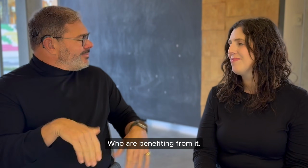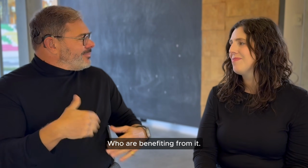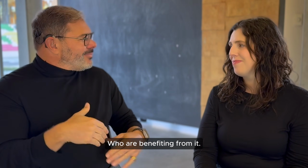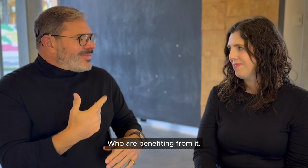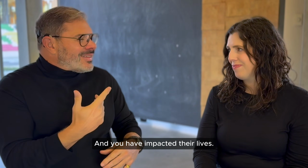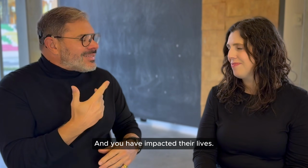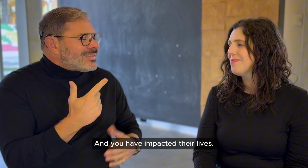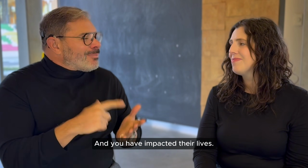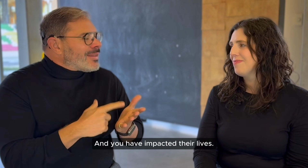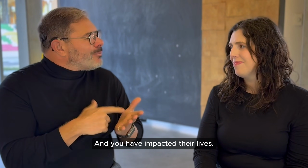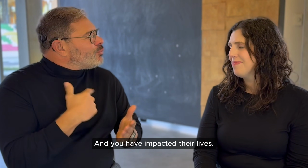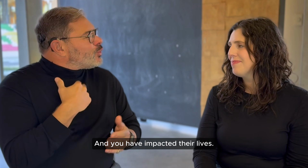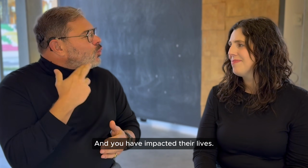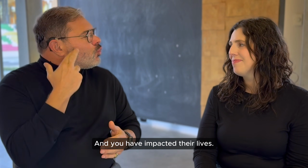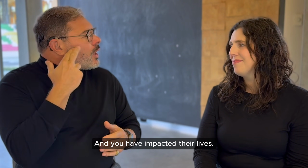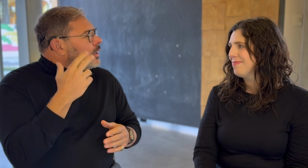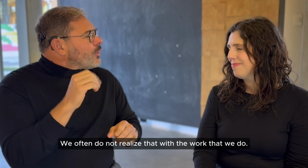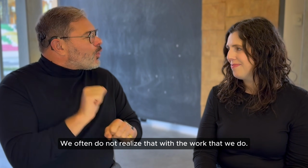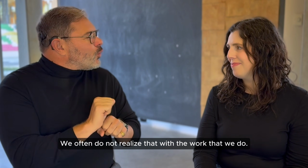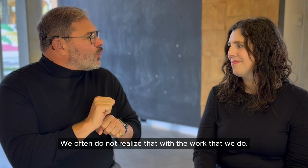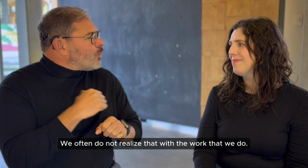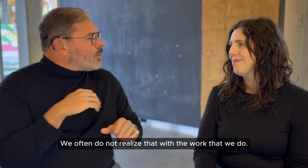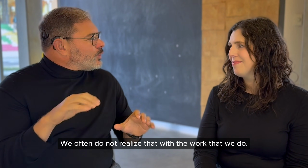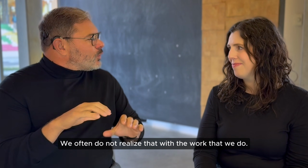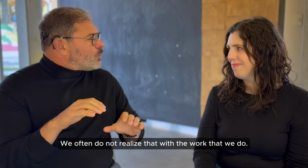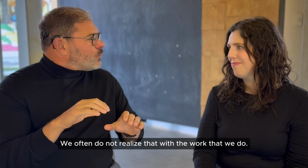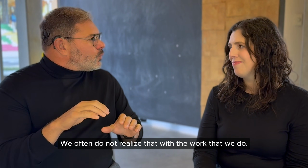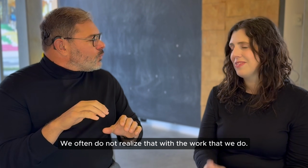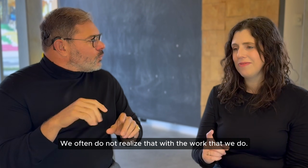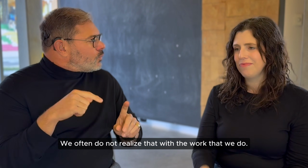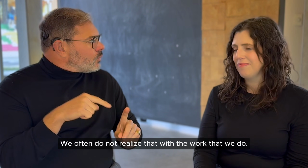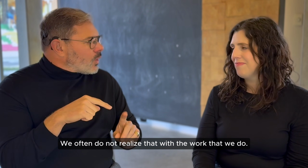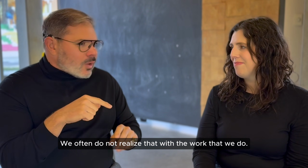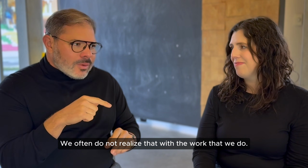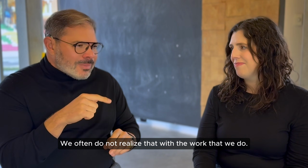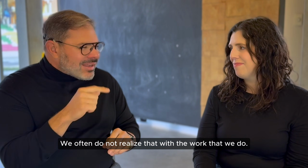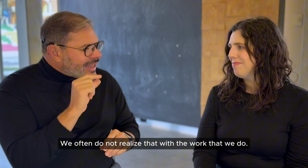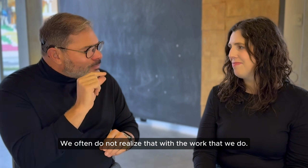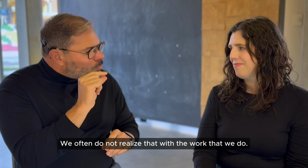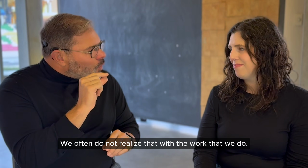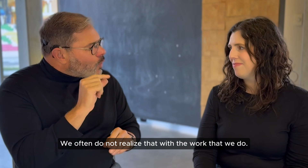from it, and you've impacted their lives. We often don't realize that with the work that we do,